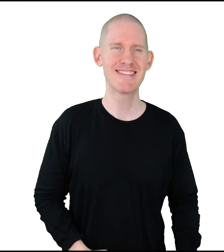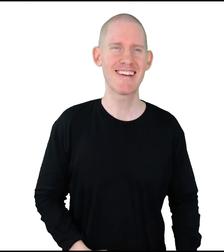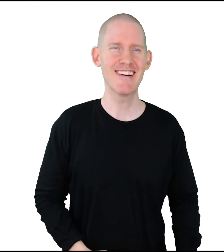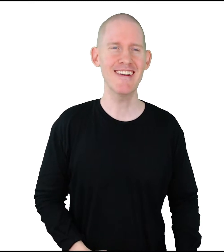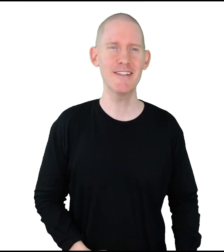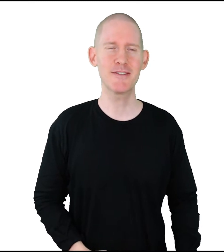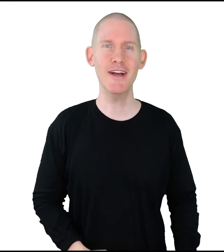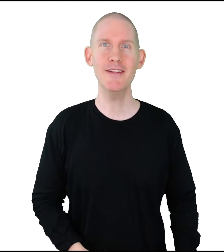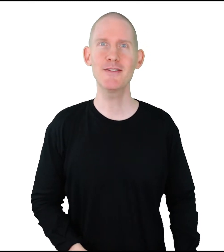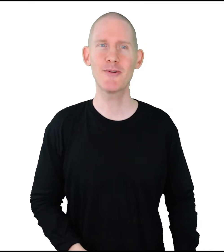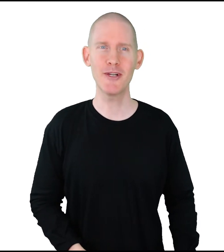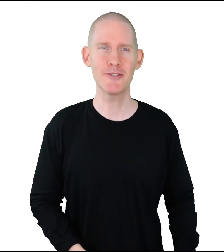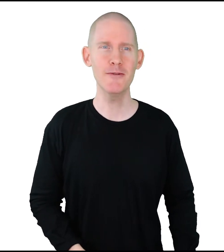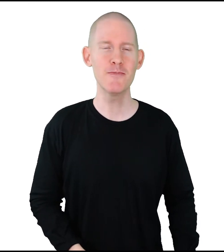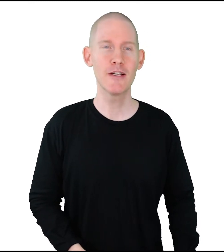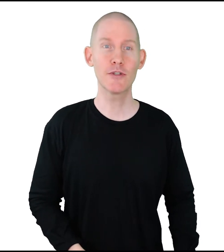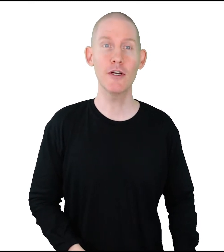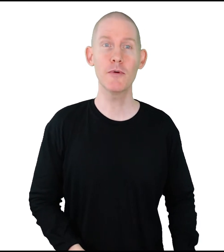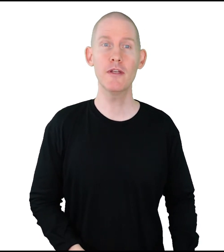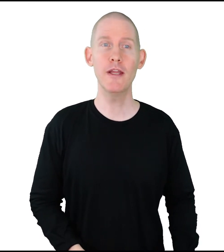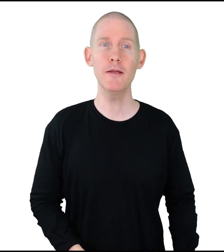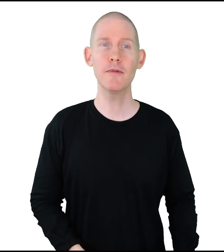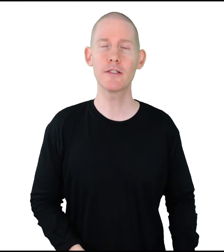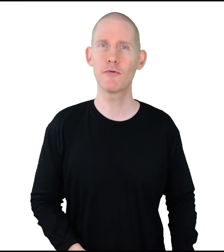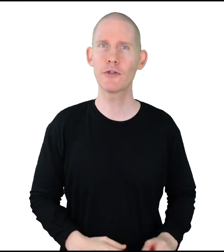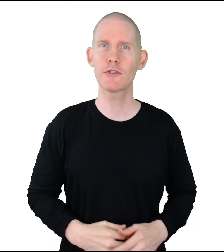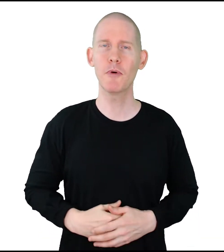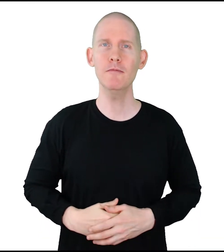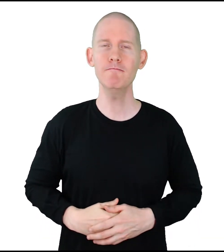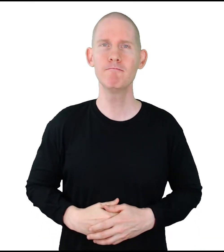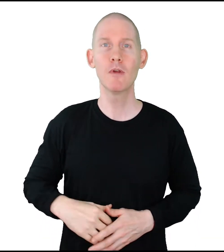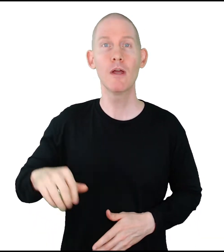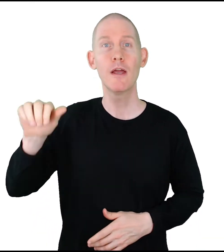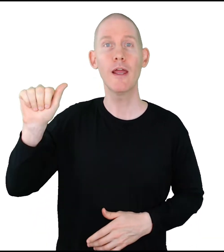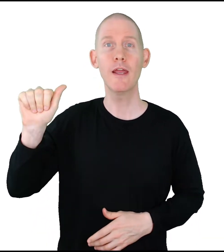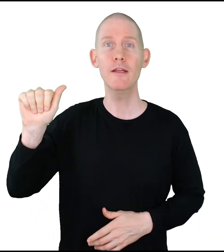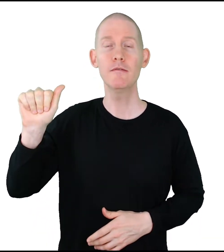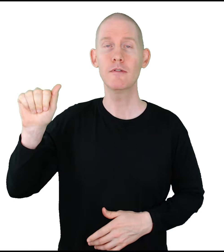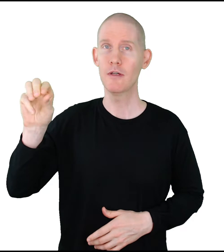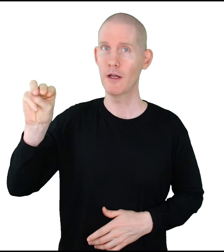All right, let's sign this question. Starting with the name, let's fingerspell A-M-Y.